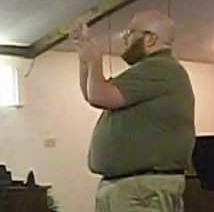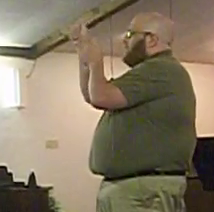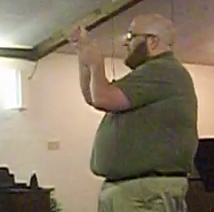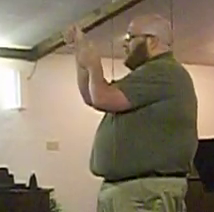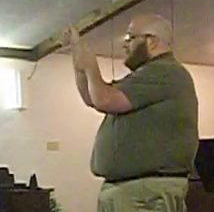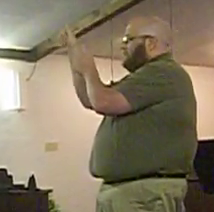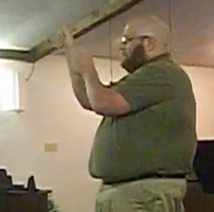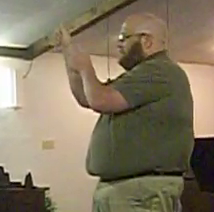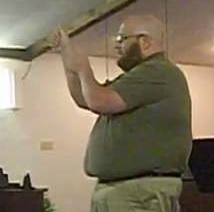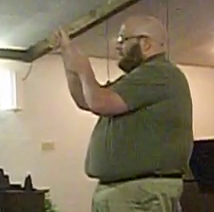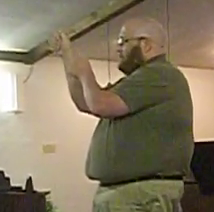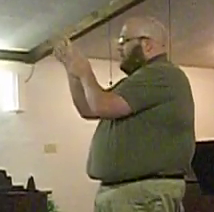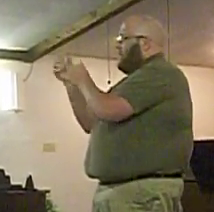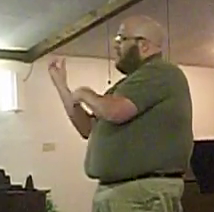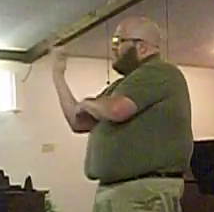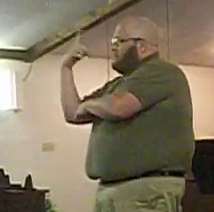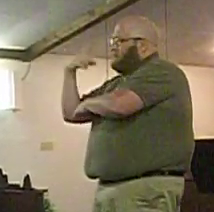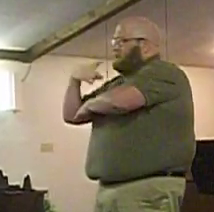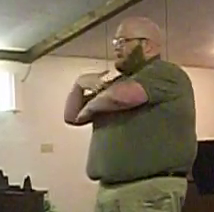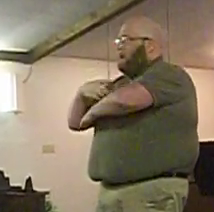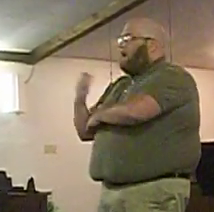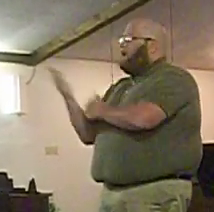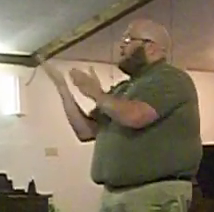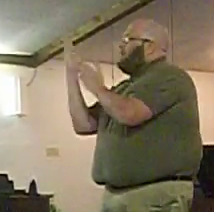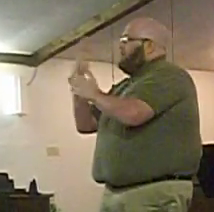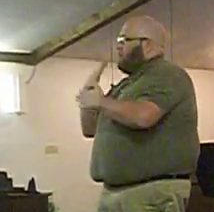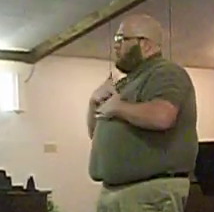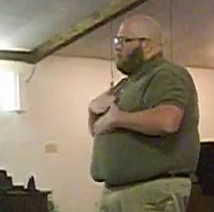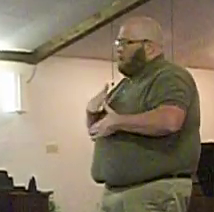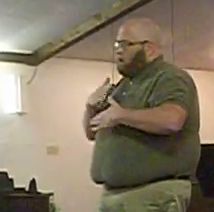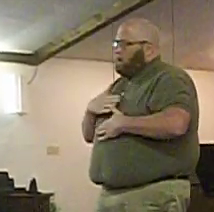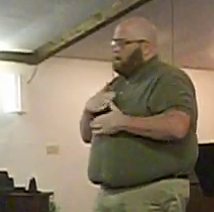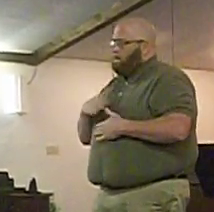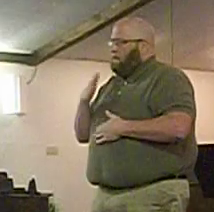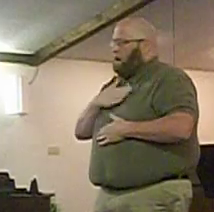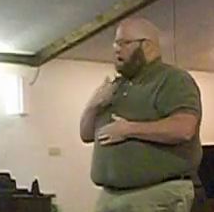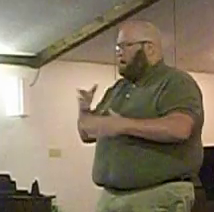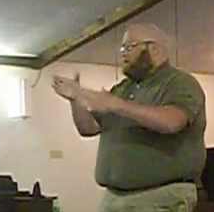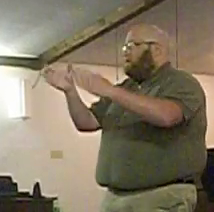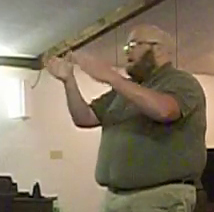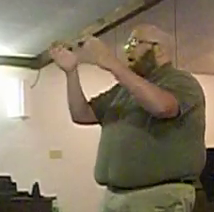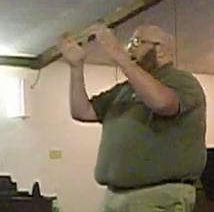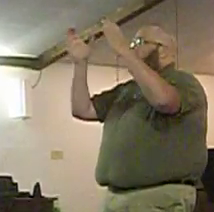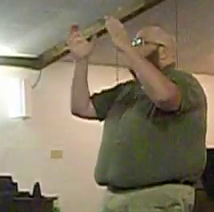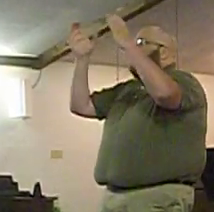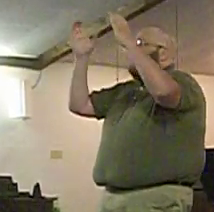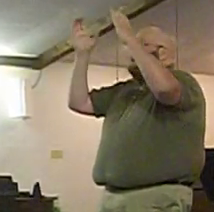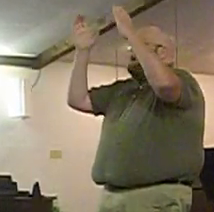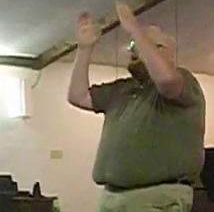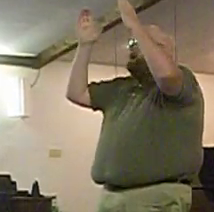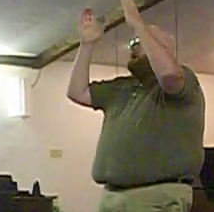through the gate, and almost up the He was